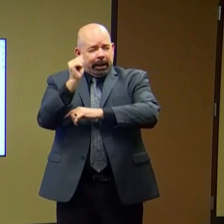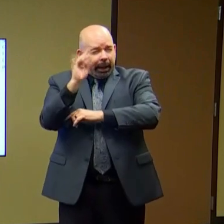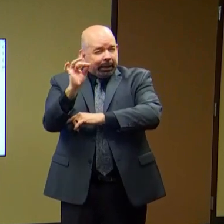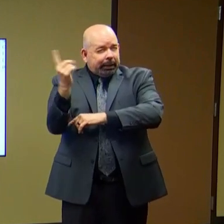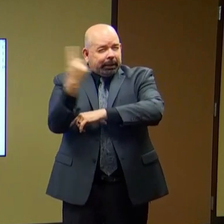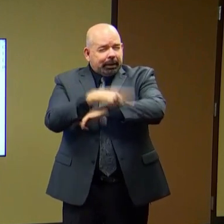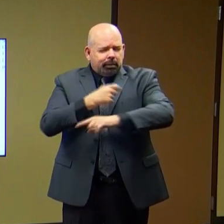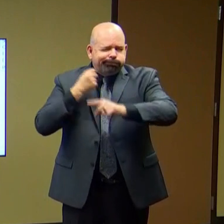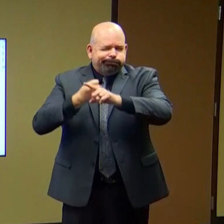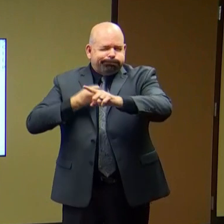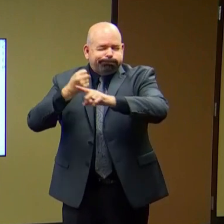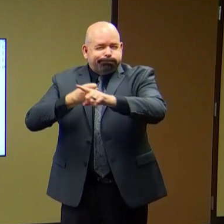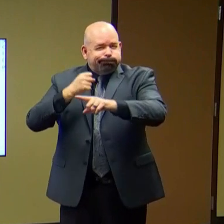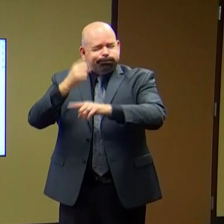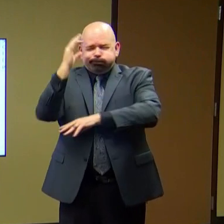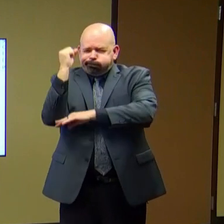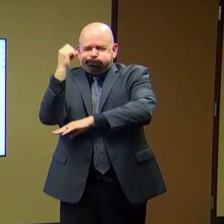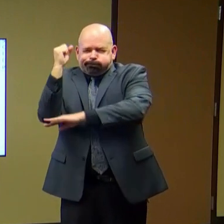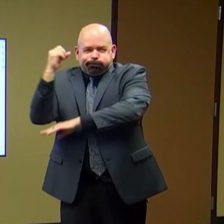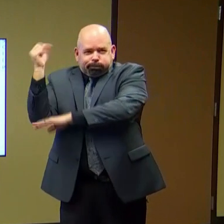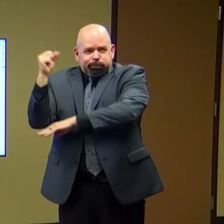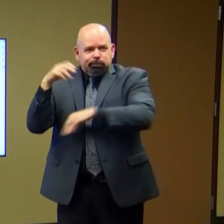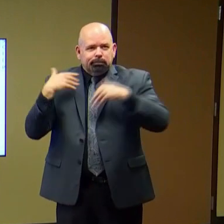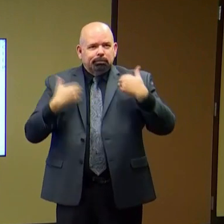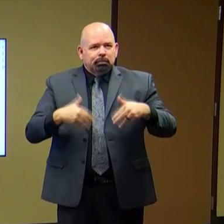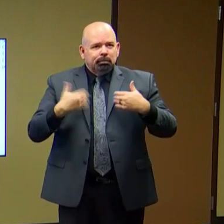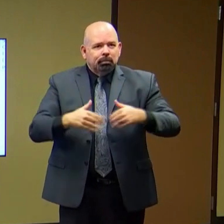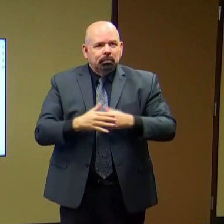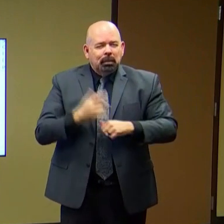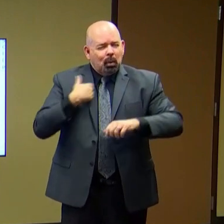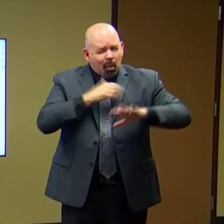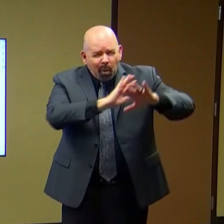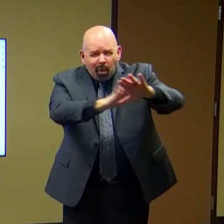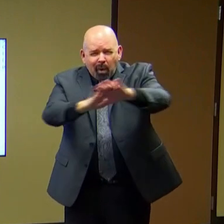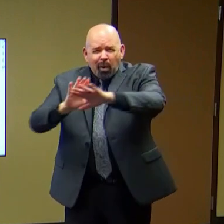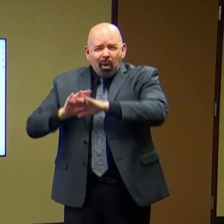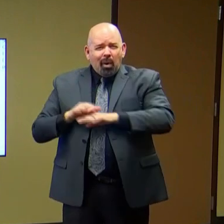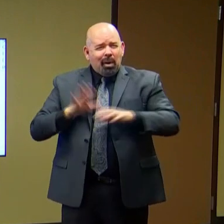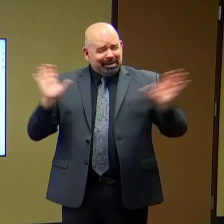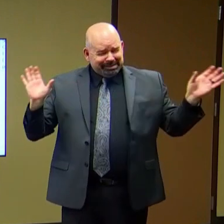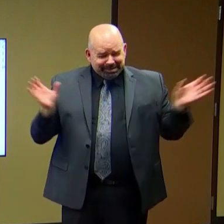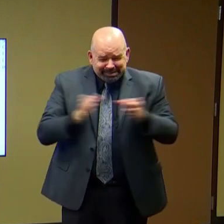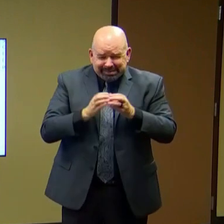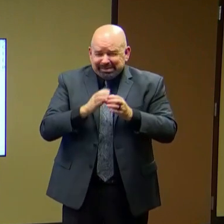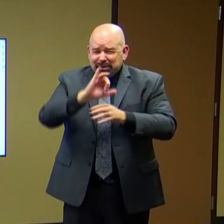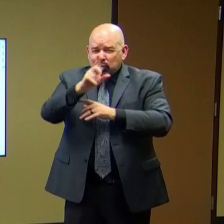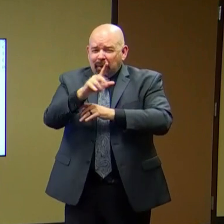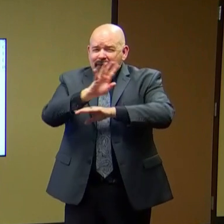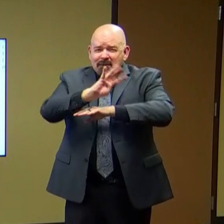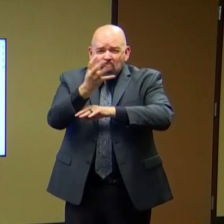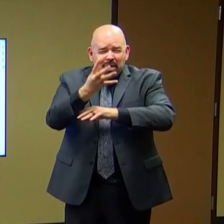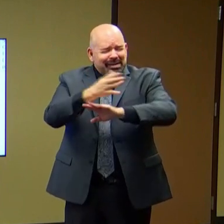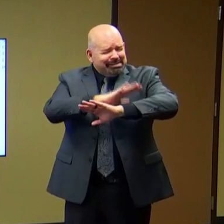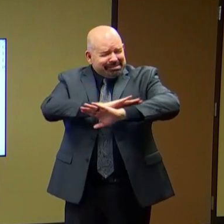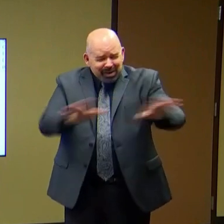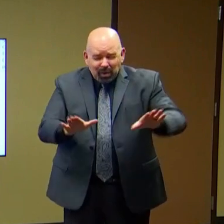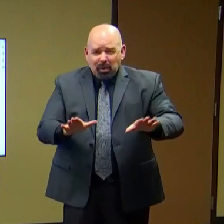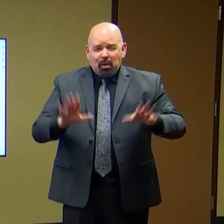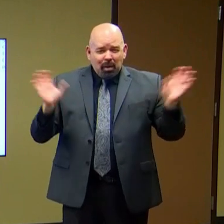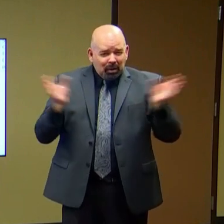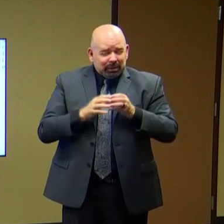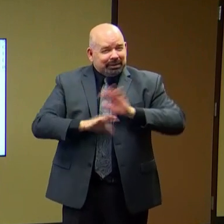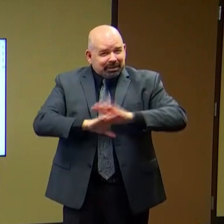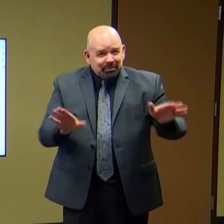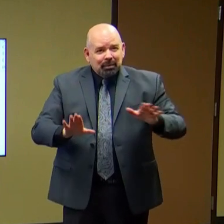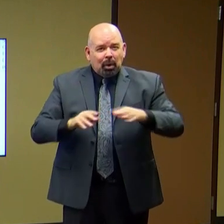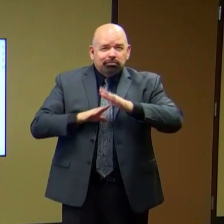4th, we said we could not have another Memorial Day weekend over July 4th weekend. And right before